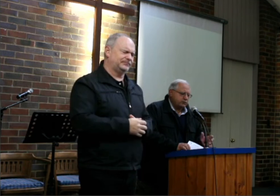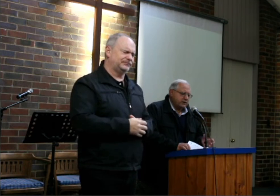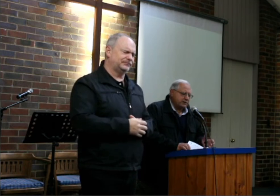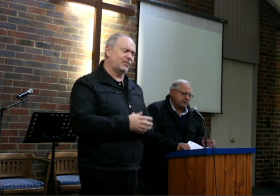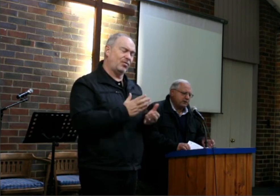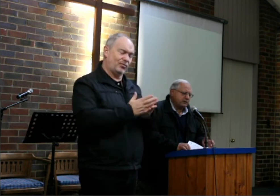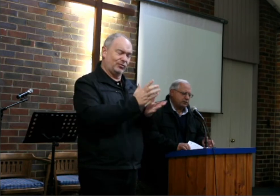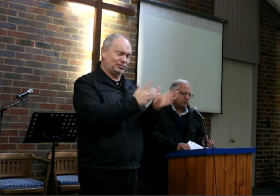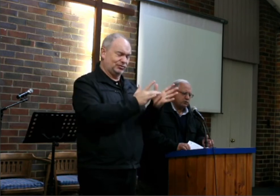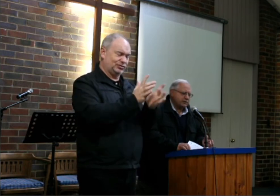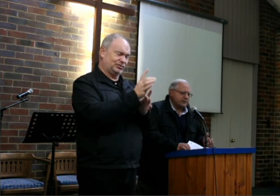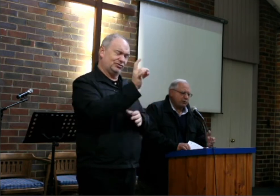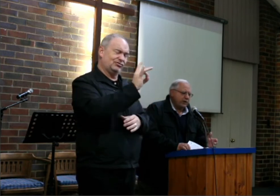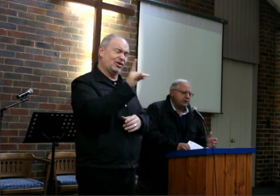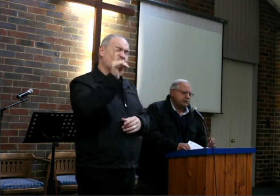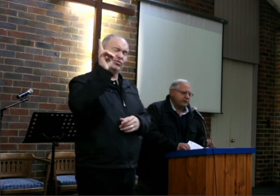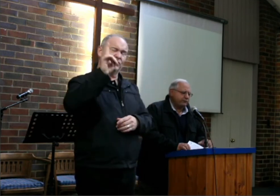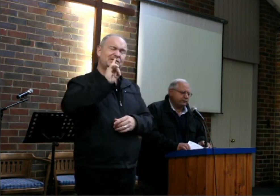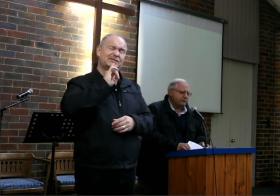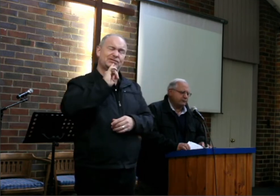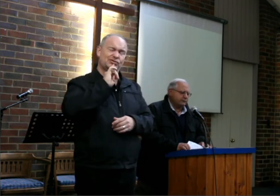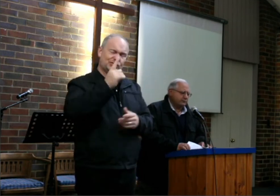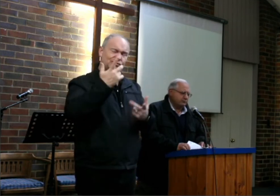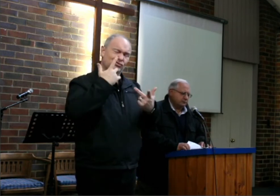Through Jesus, God, you showed us the way to live